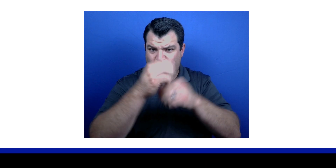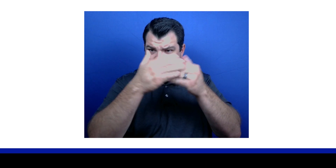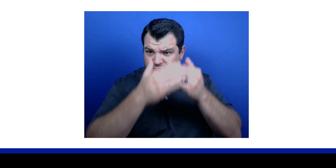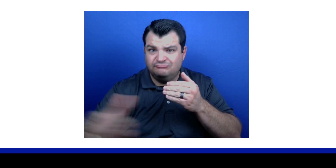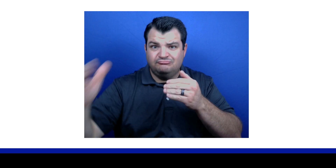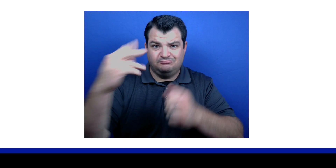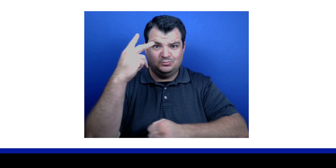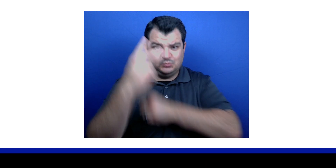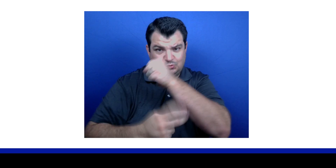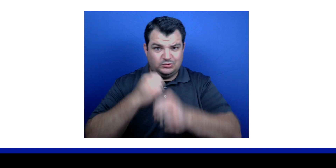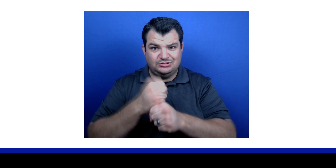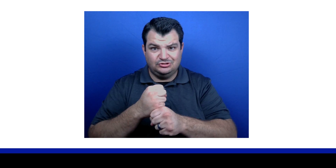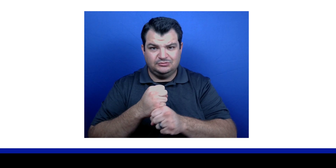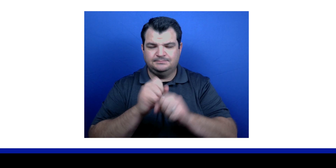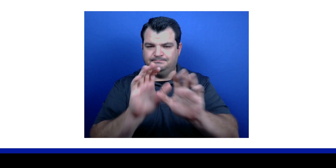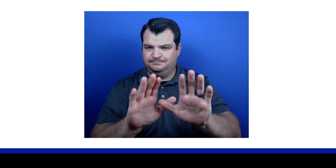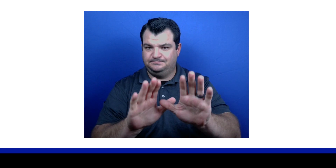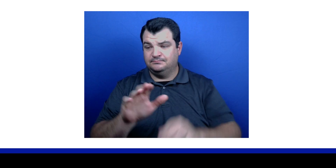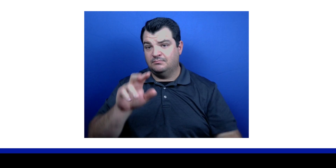each.